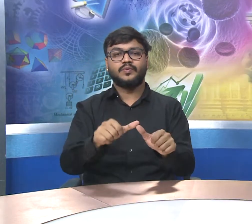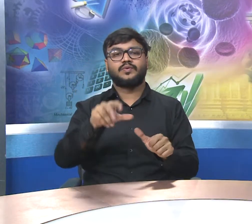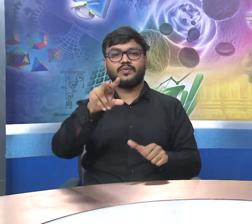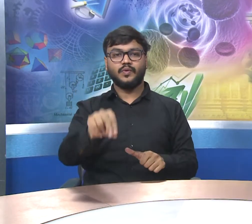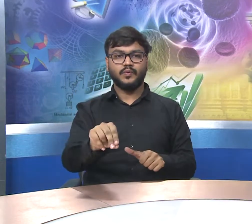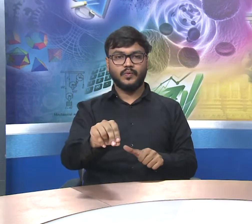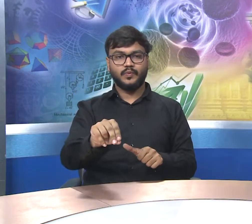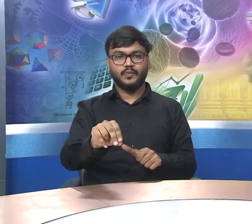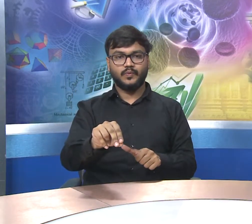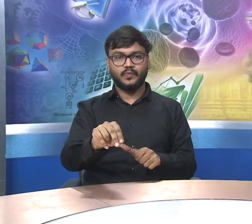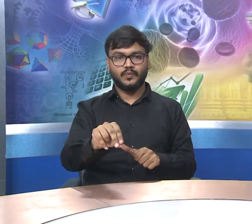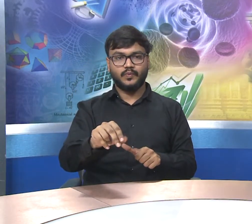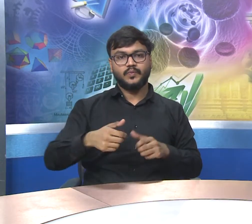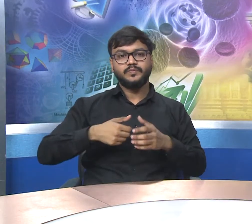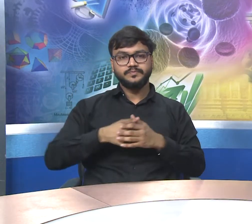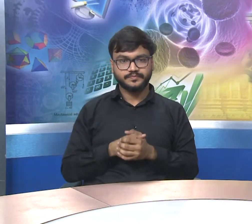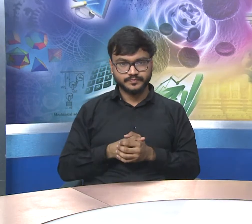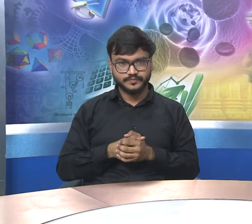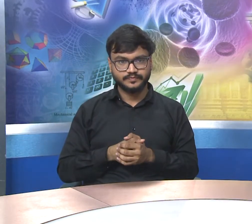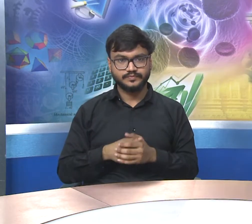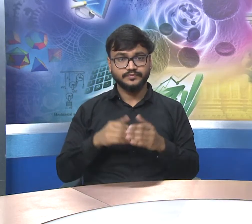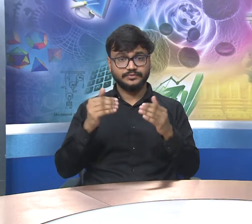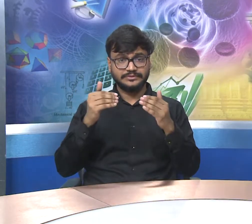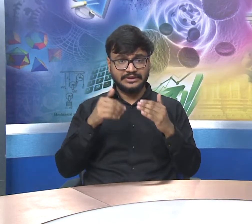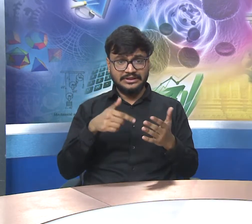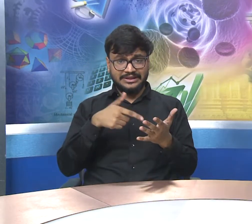And the answer is again no.